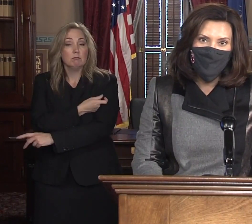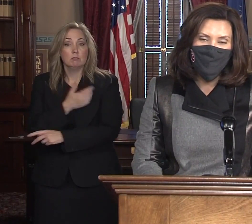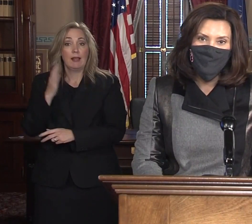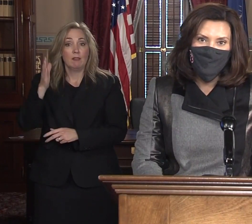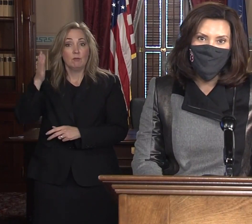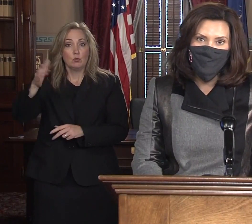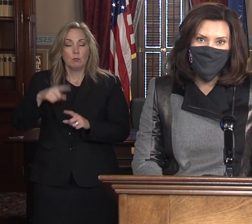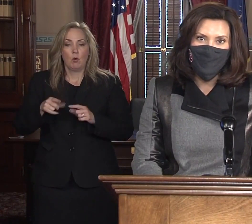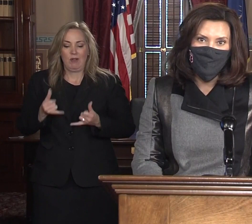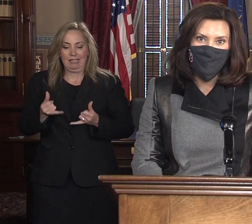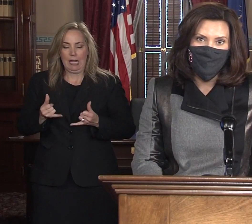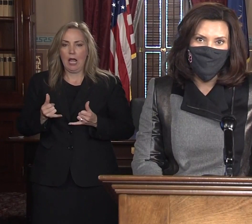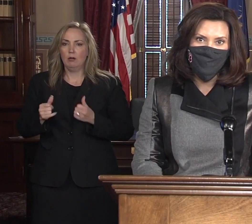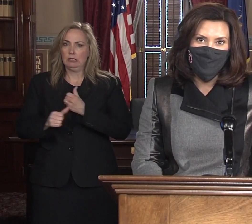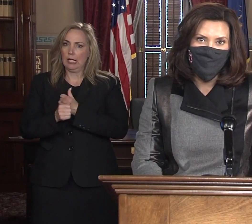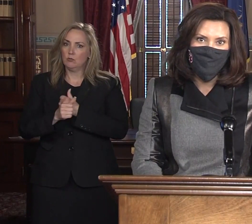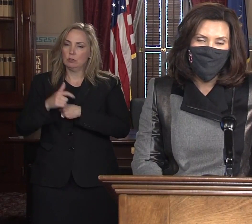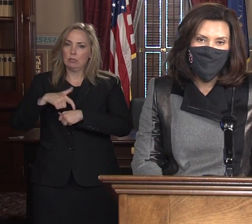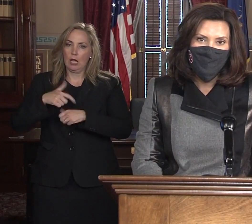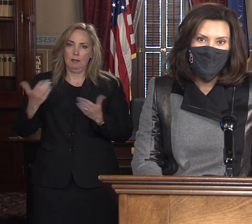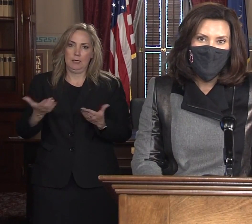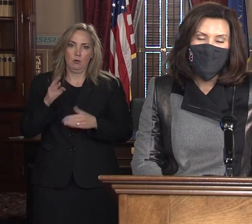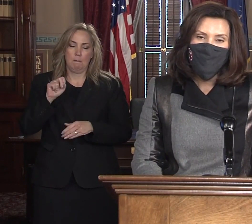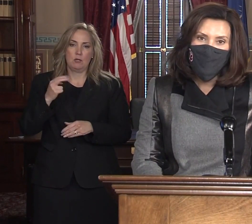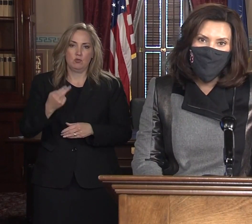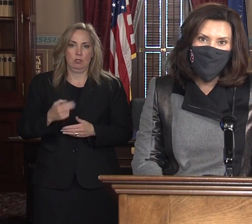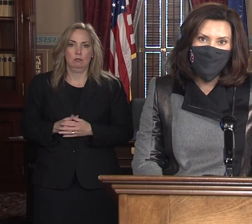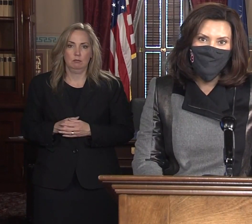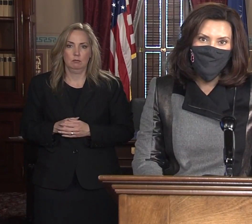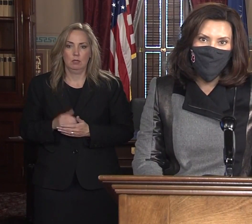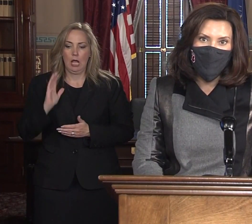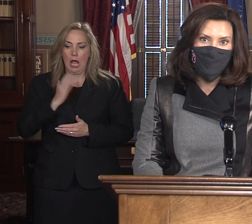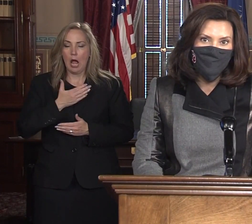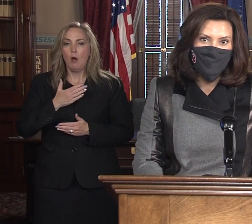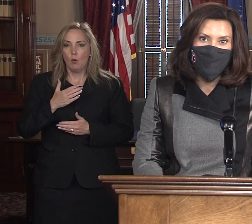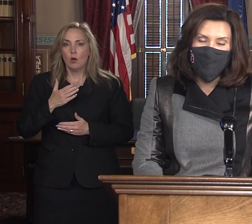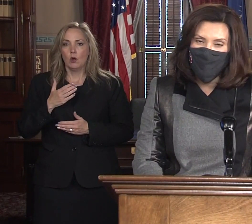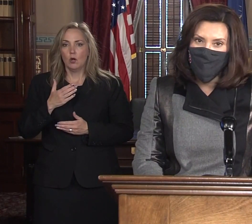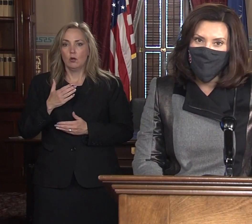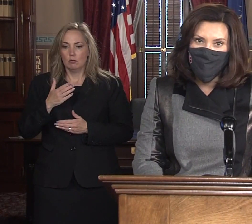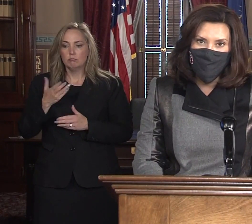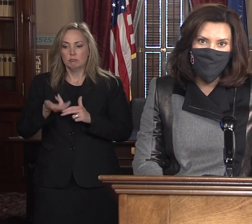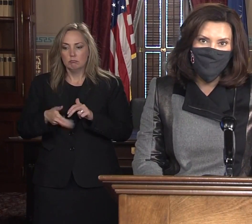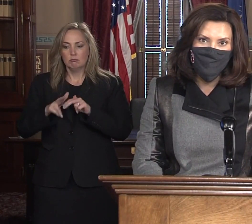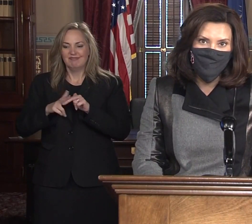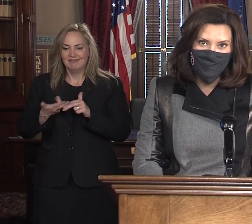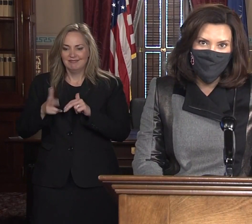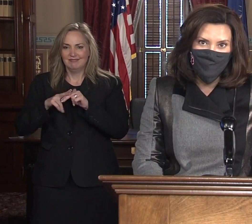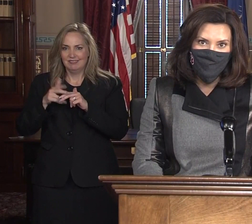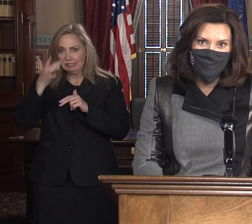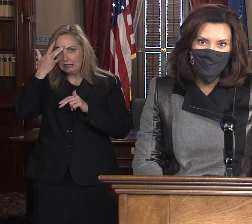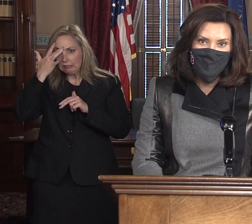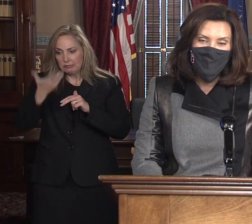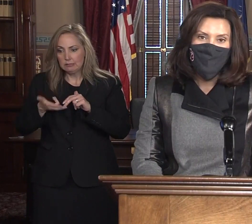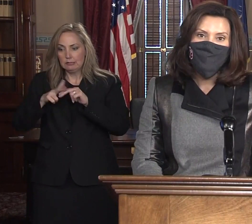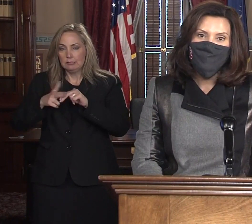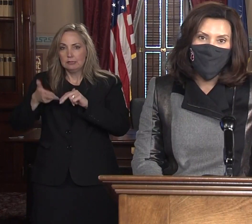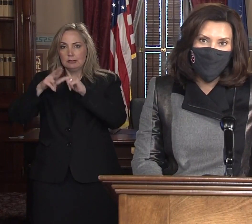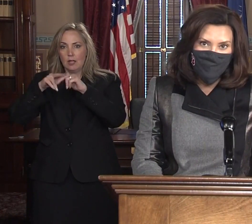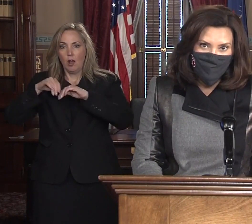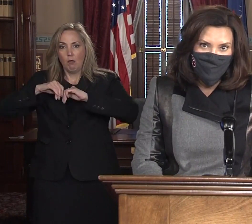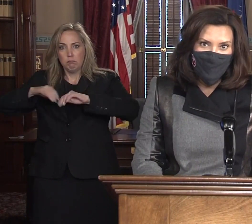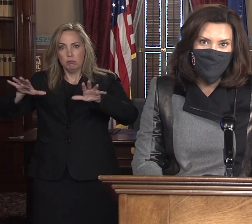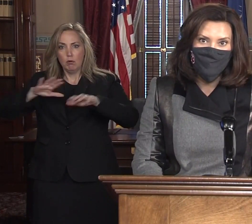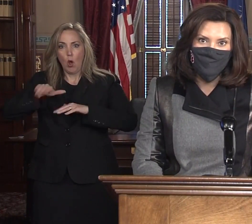is a very dangerous time here in Michigan. Our COVID cases are rising all across the state. We will